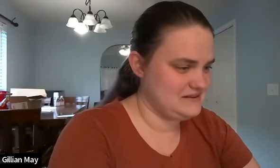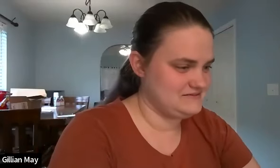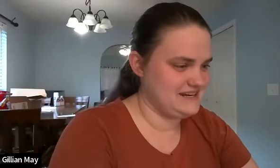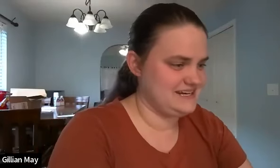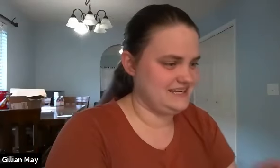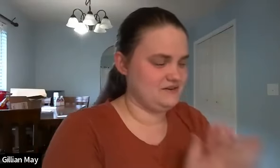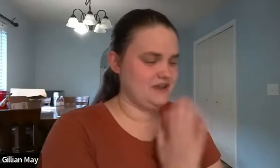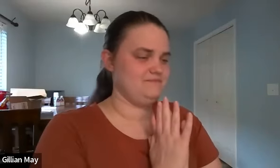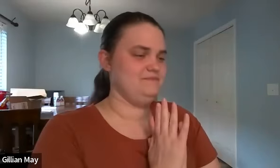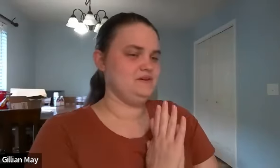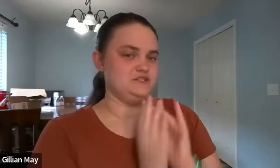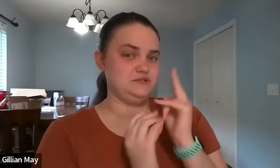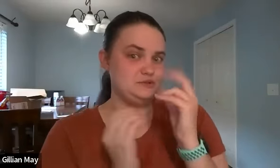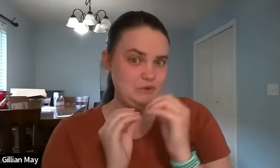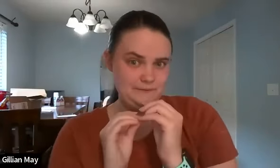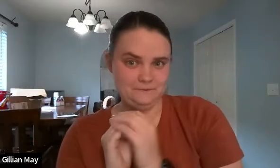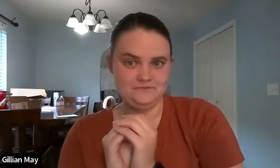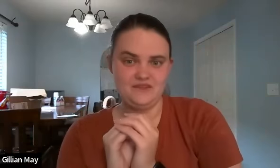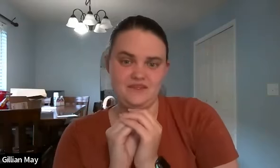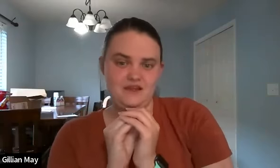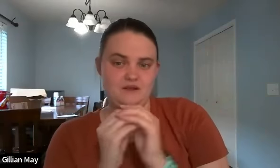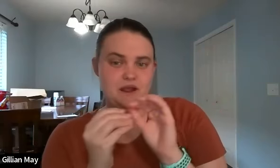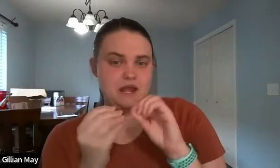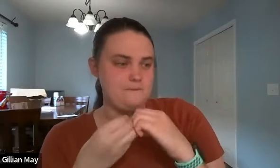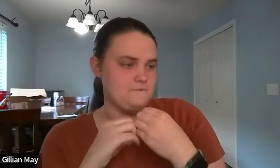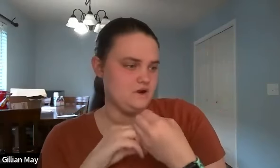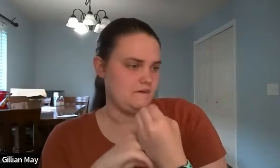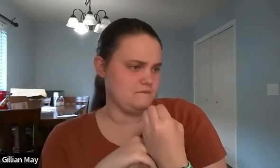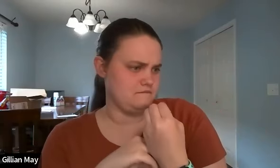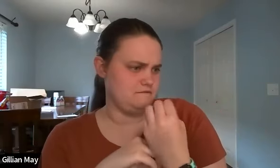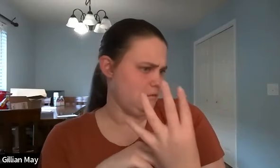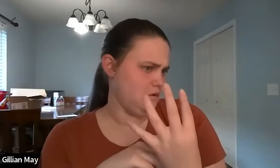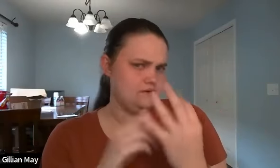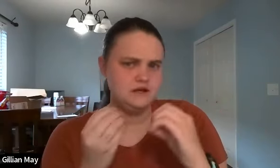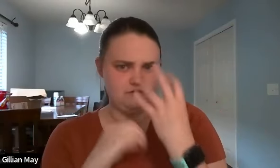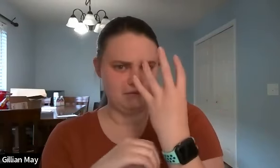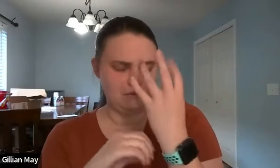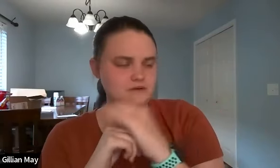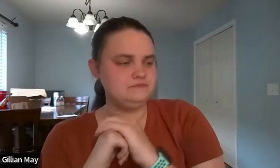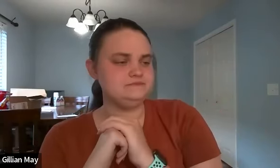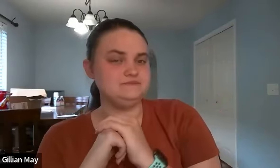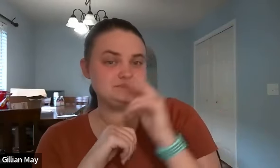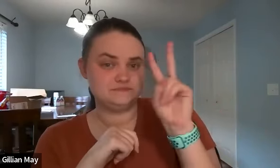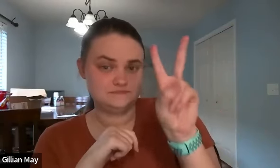All righty. Okay. So 2 more. All right, number 4. 4.